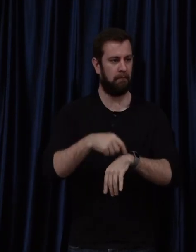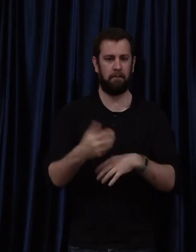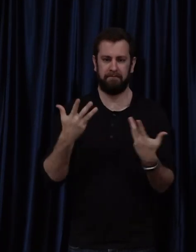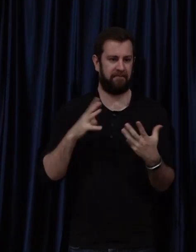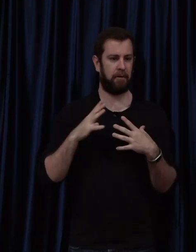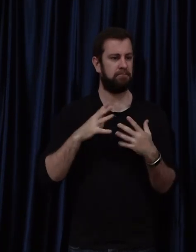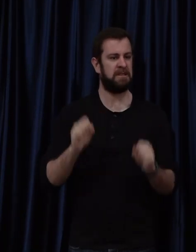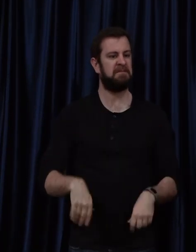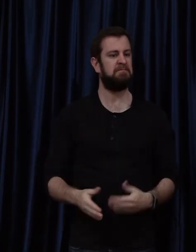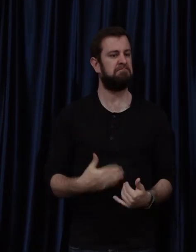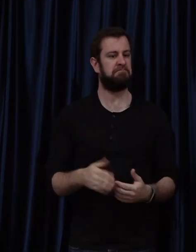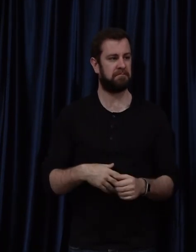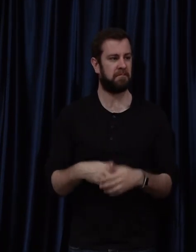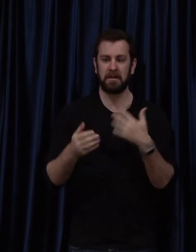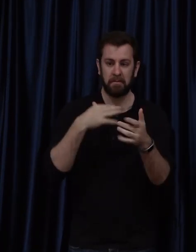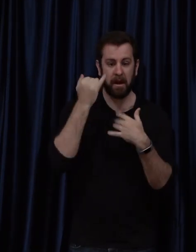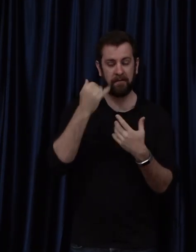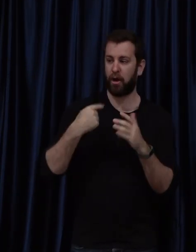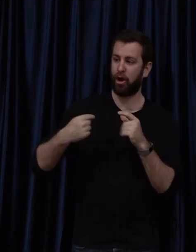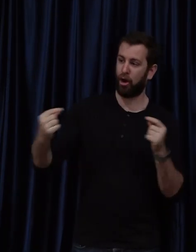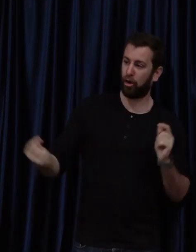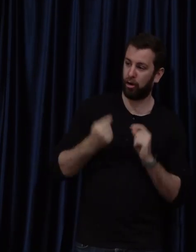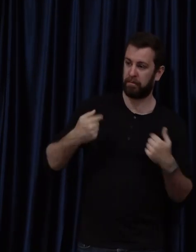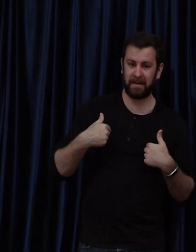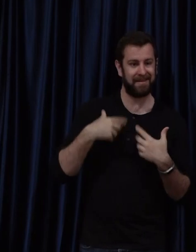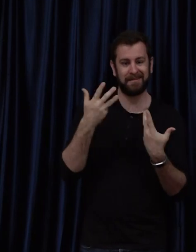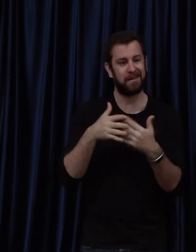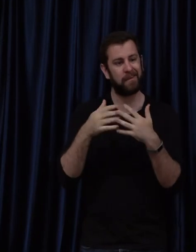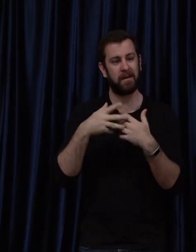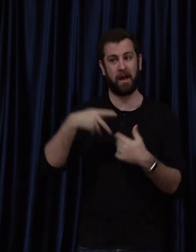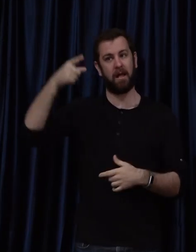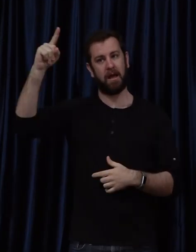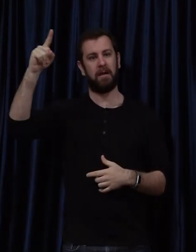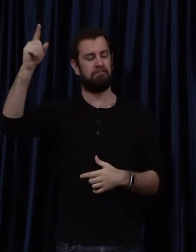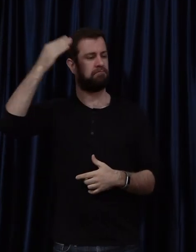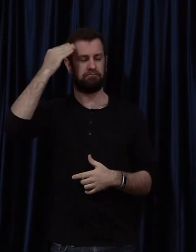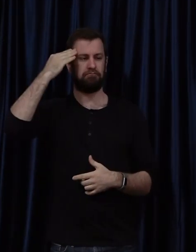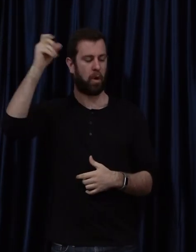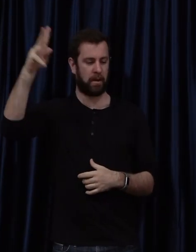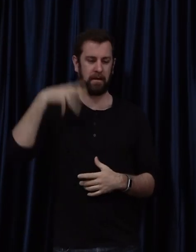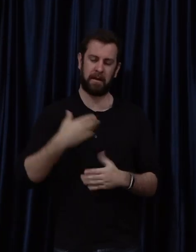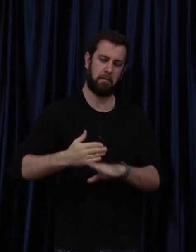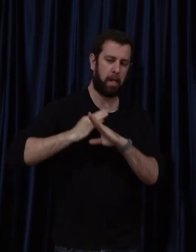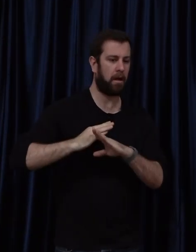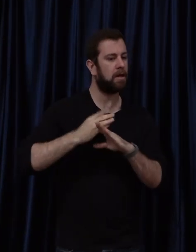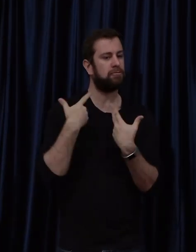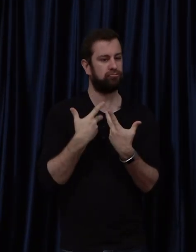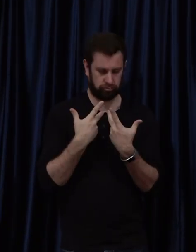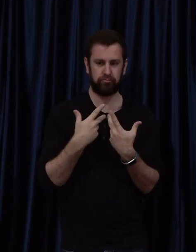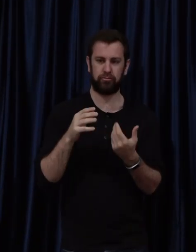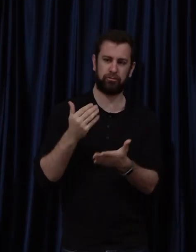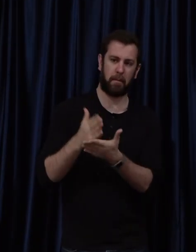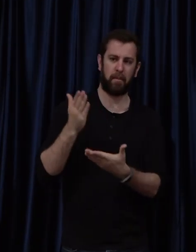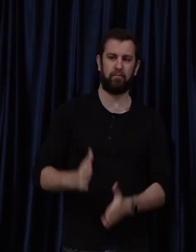much as that person is a guilty party, my Allah has the clout and the muscle to block him and stop him. And